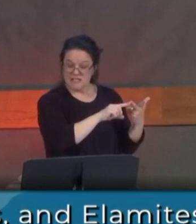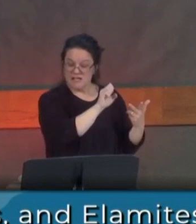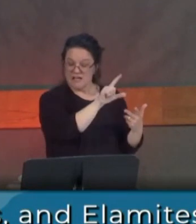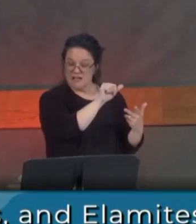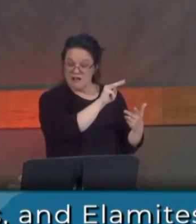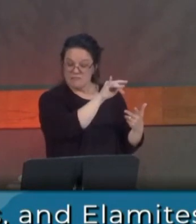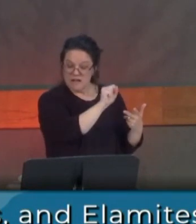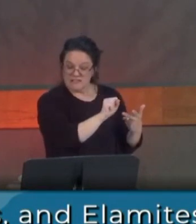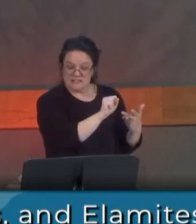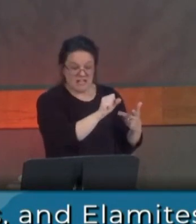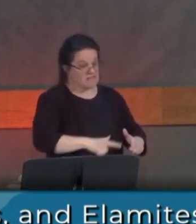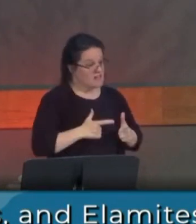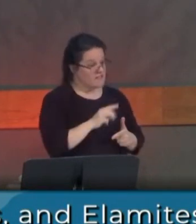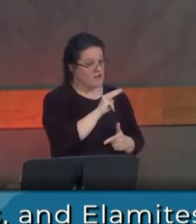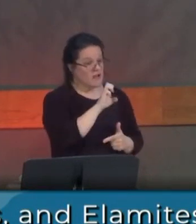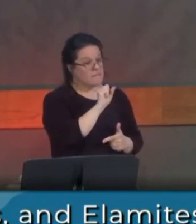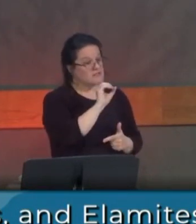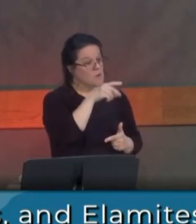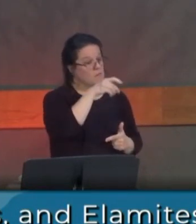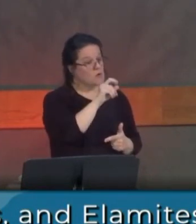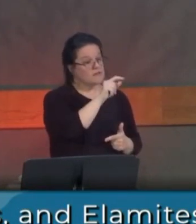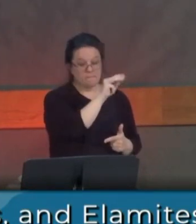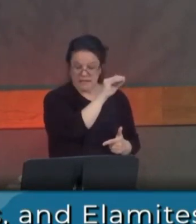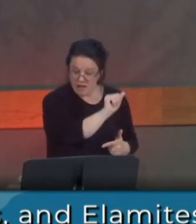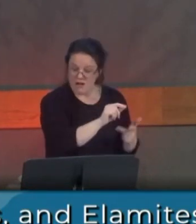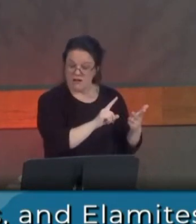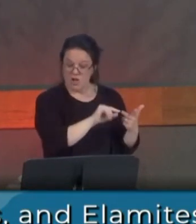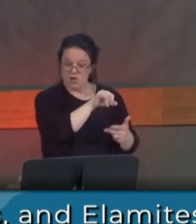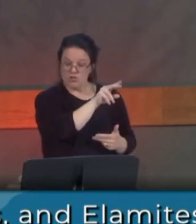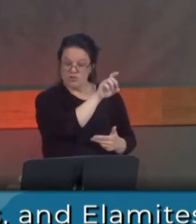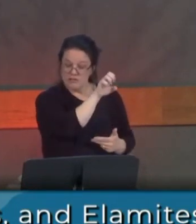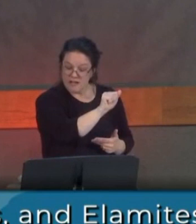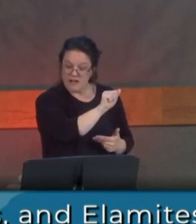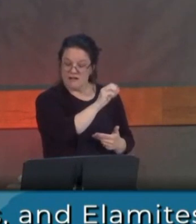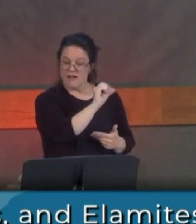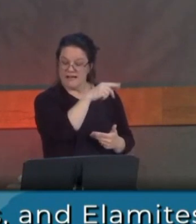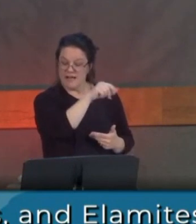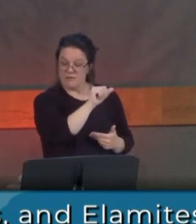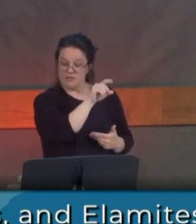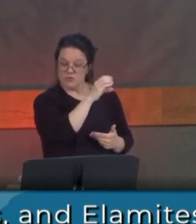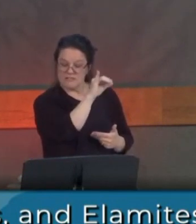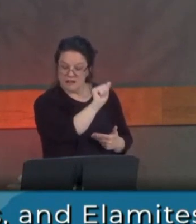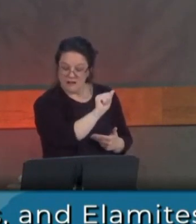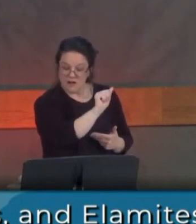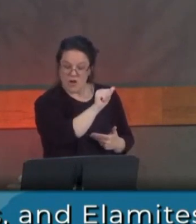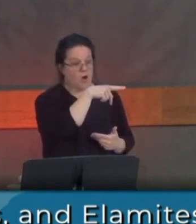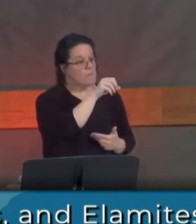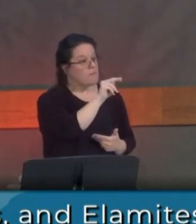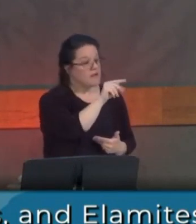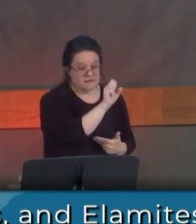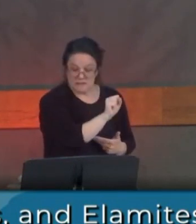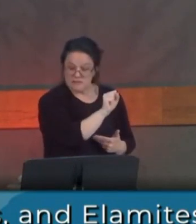Because then you would say Kyrie eleison. But anyway, I think the people understood. Now,